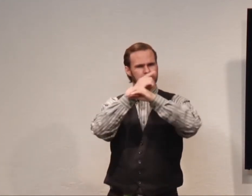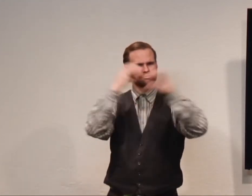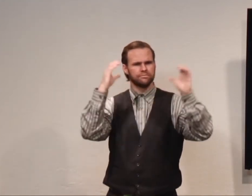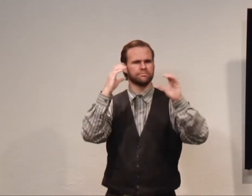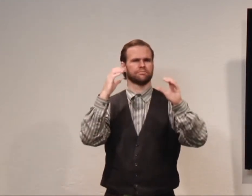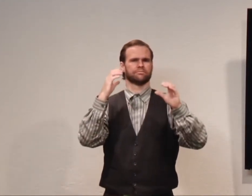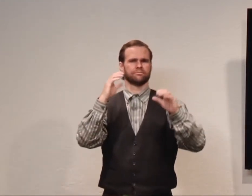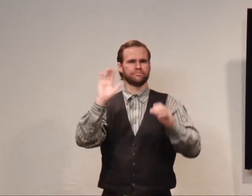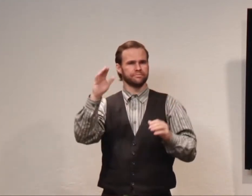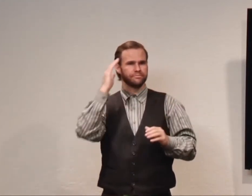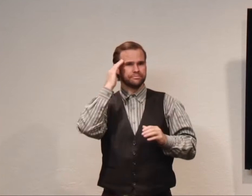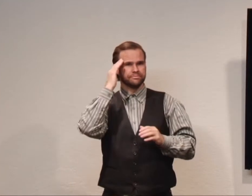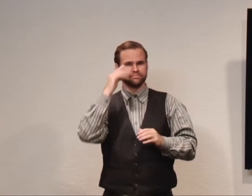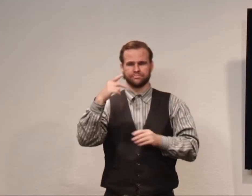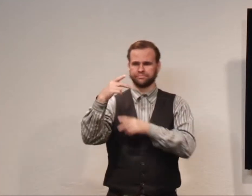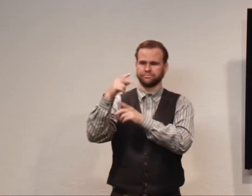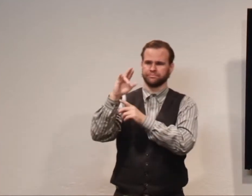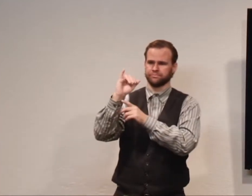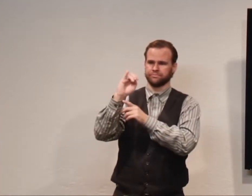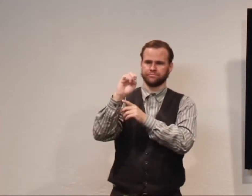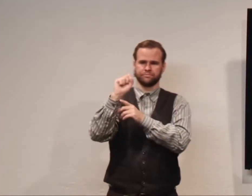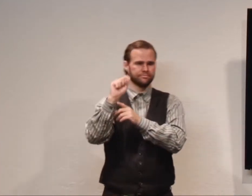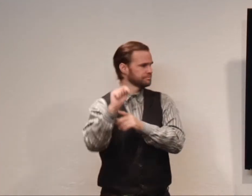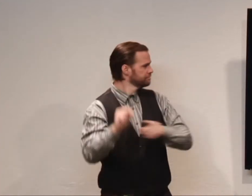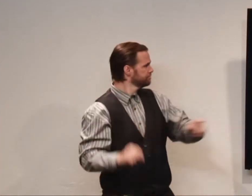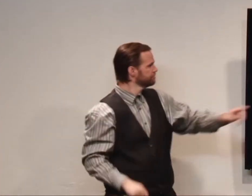We're going to compare the two.